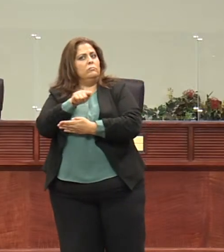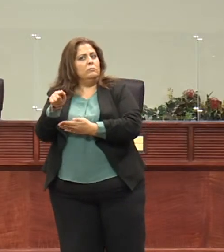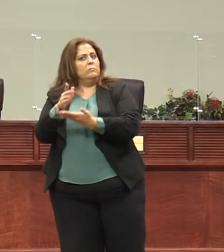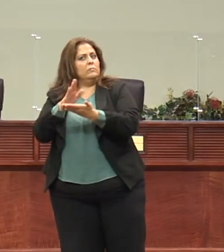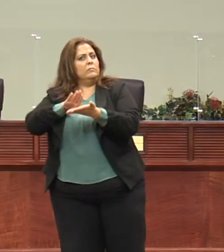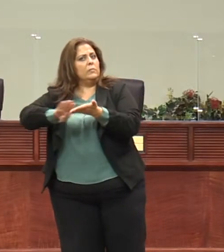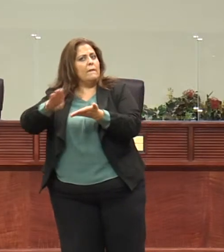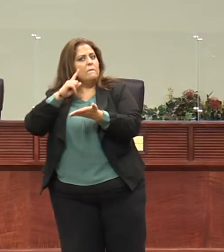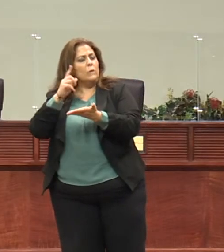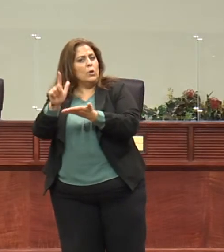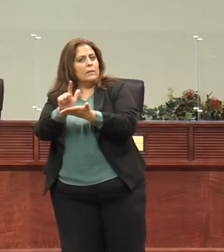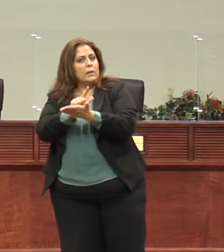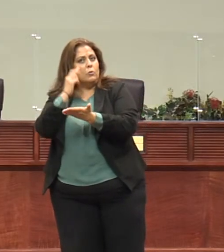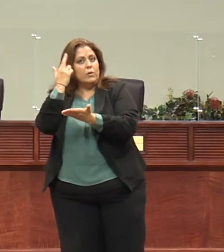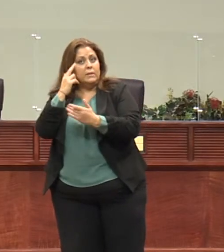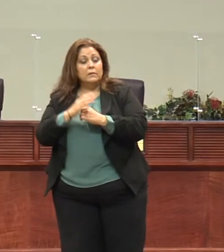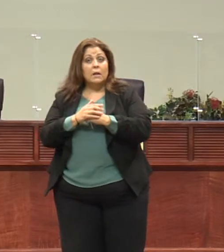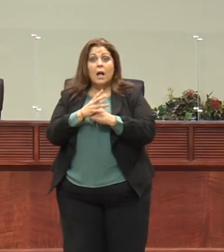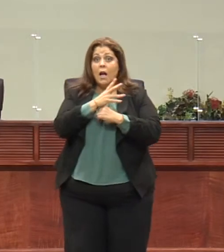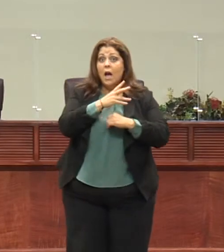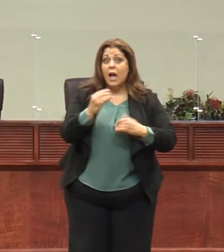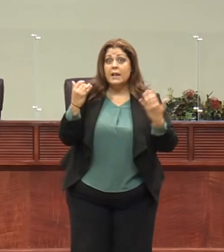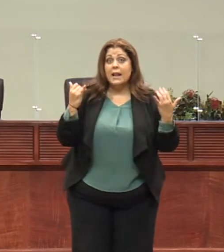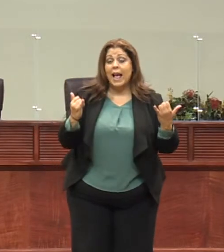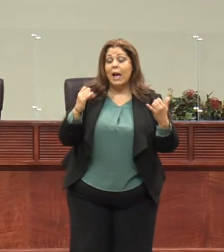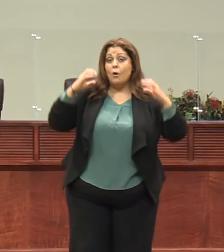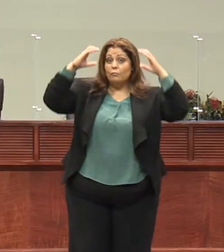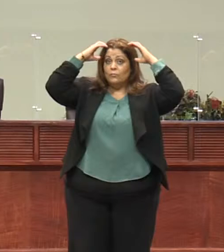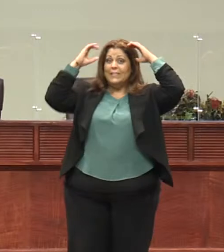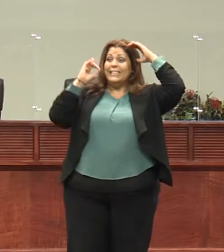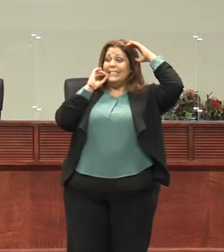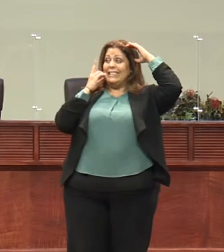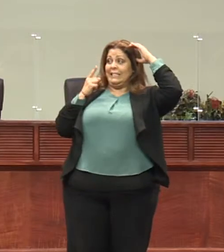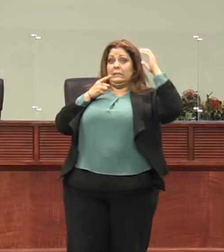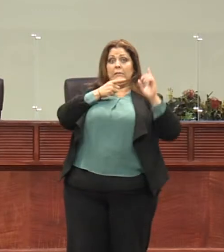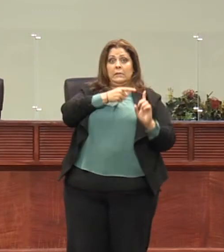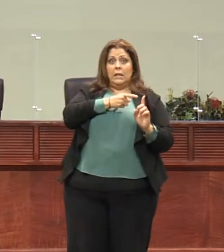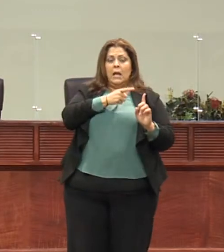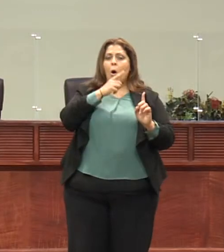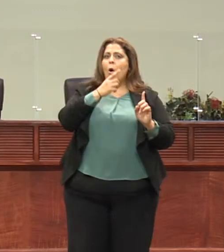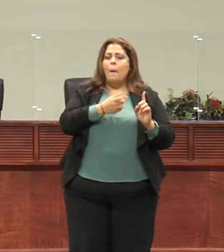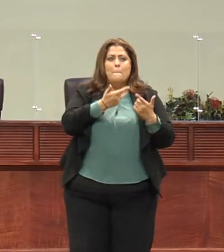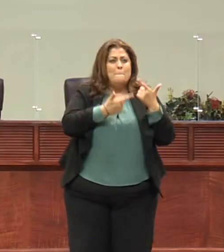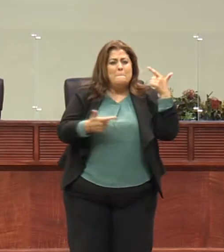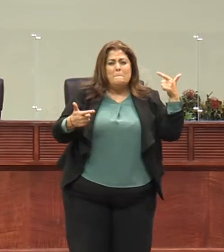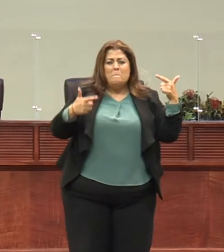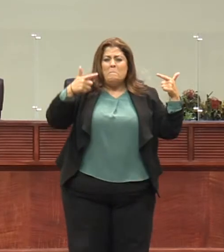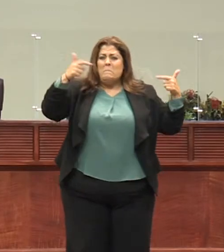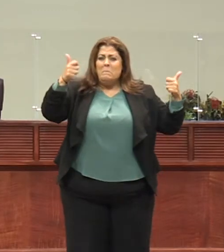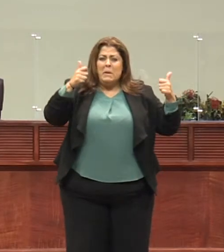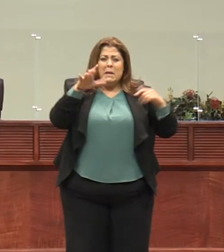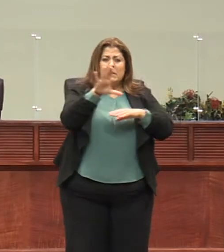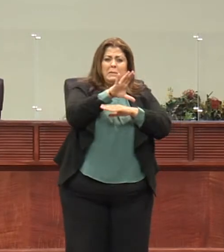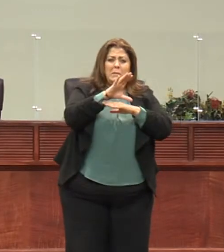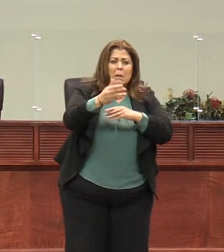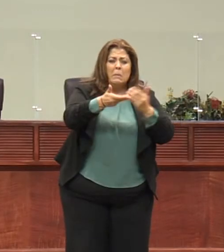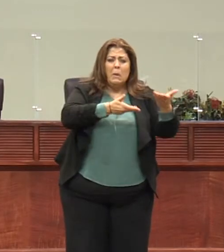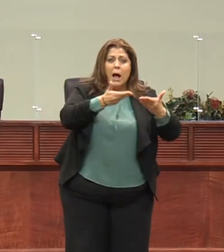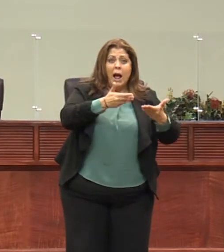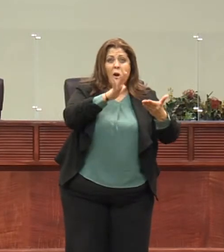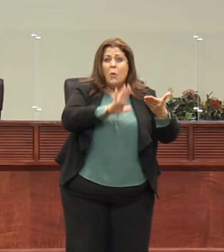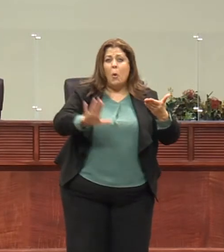the largest employer in North America, the largest single-site employer, the Walt Disney Company, followed our